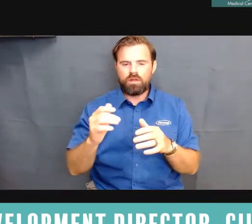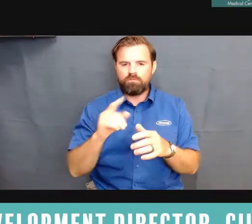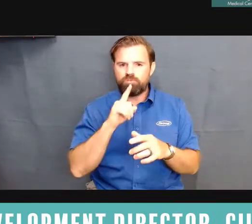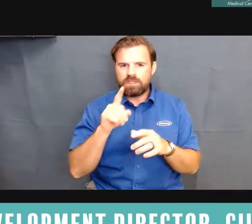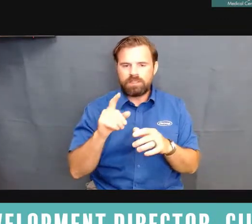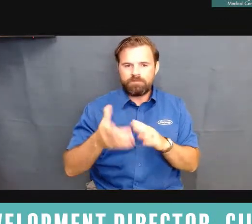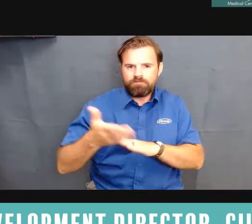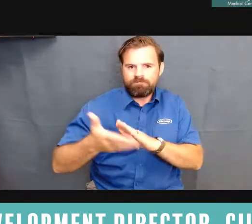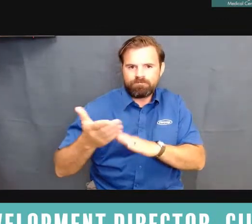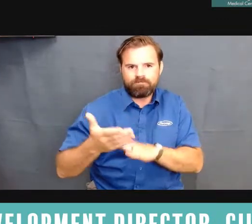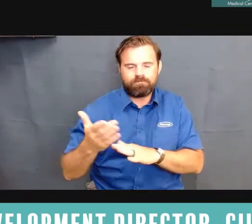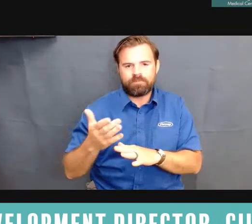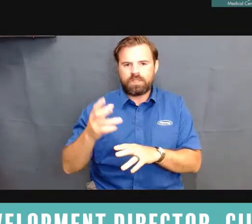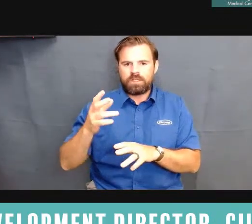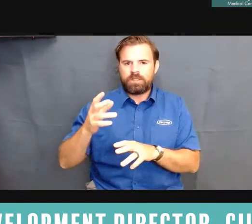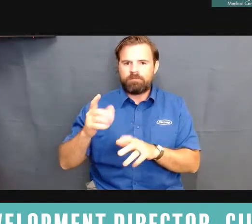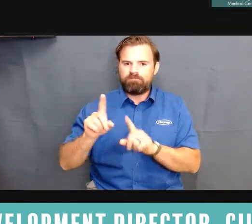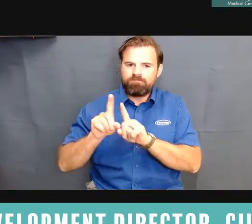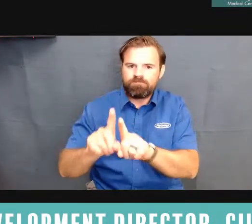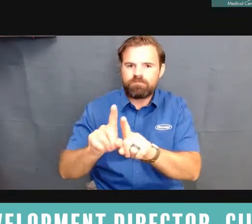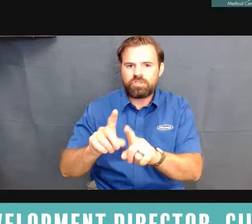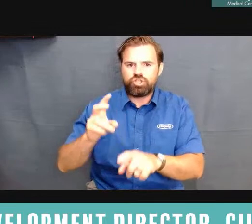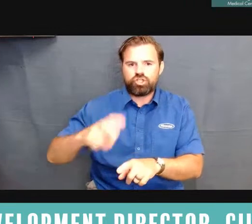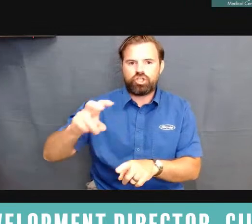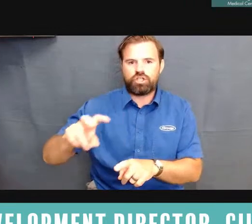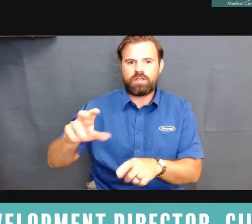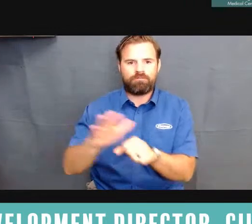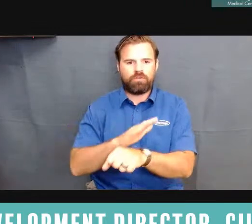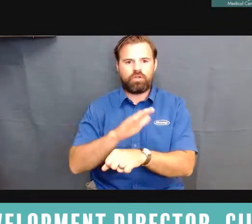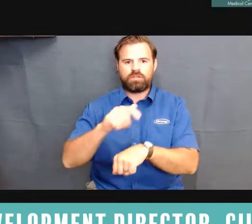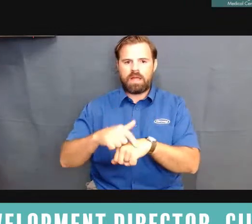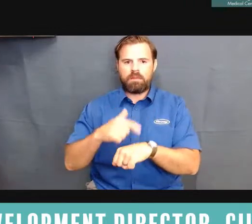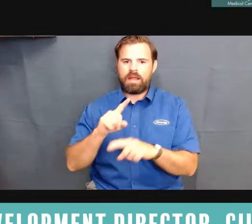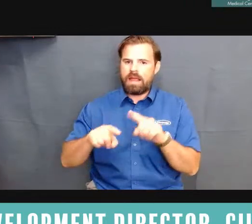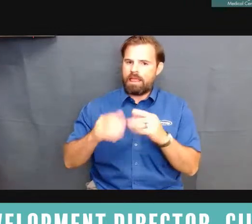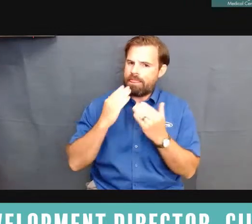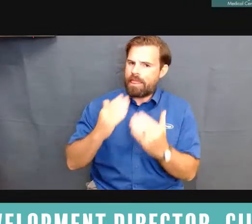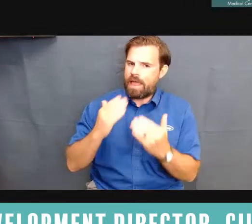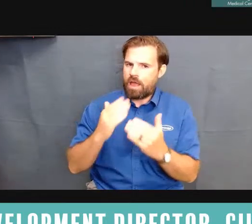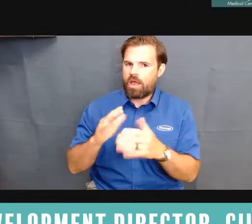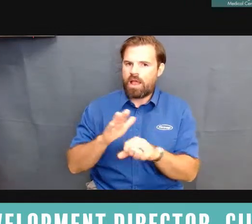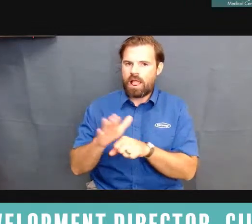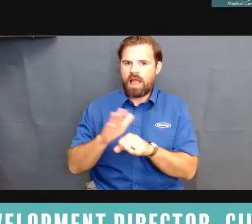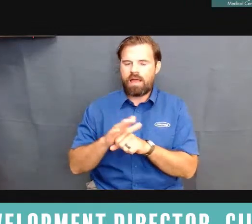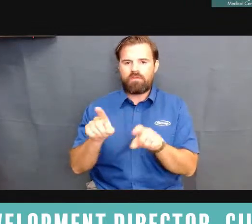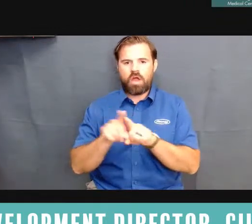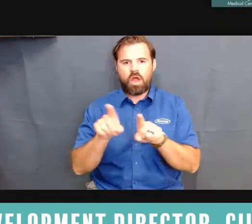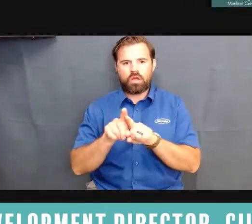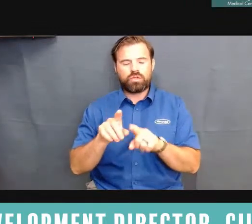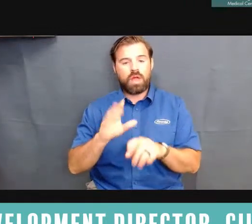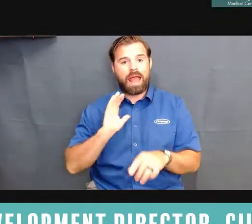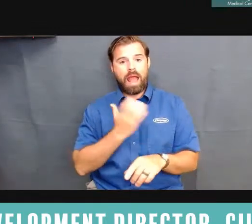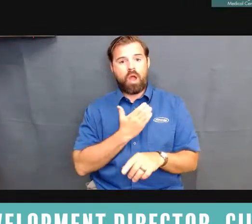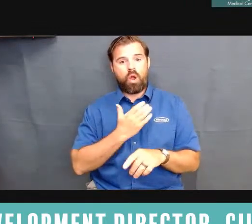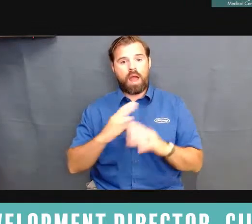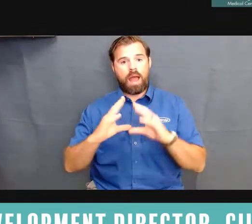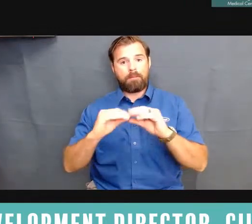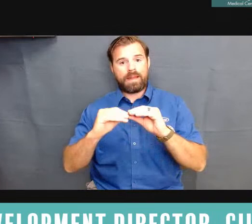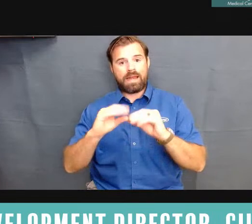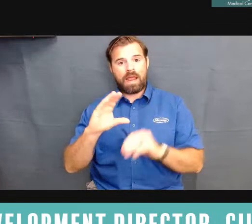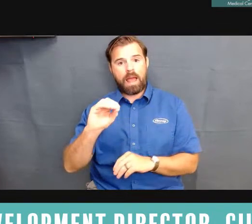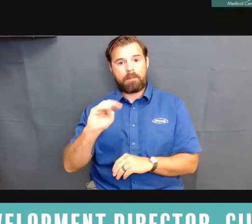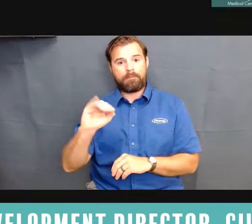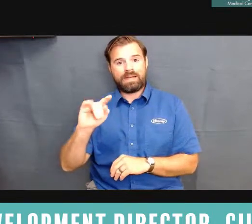with me on this journey this whole entire way, and I cannot thank him enough. Also, our incredible committee,